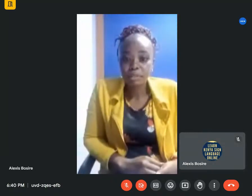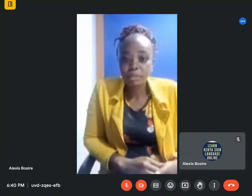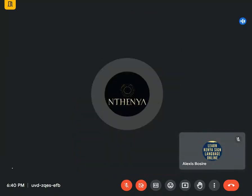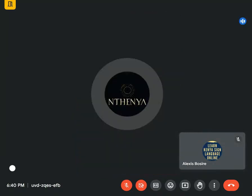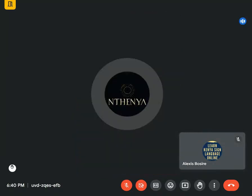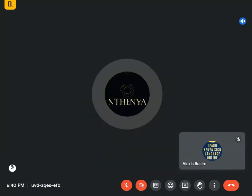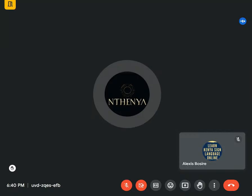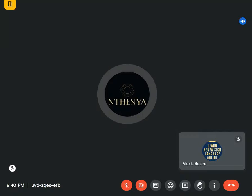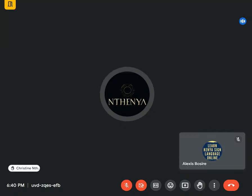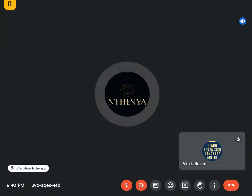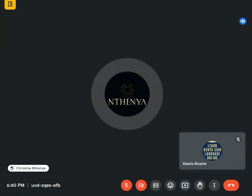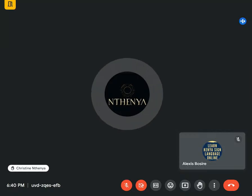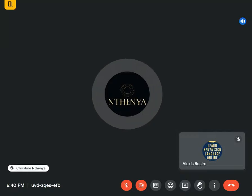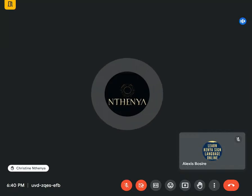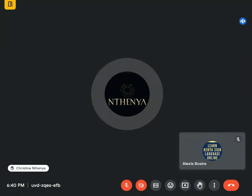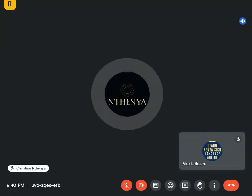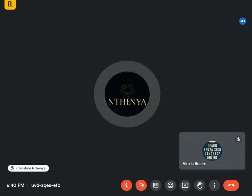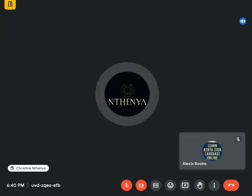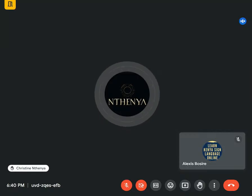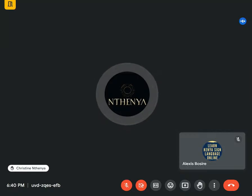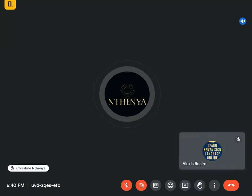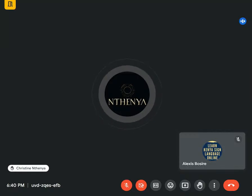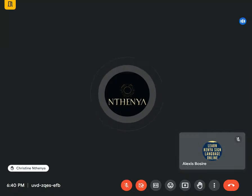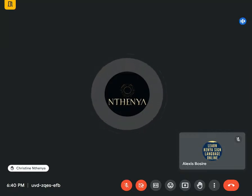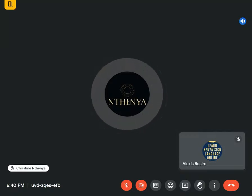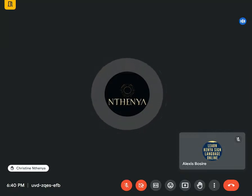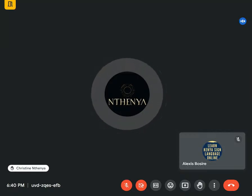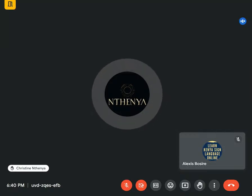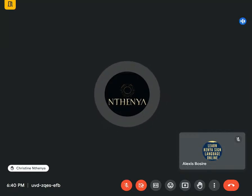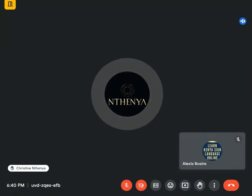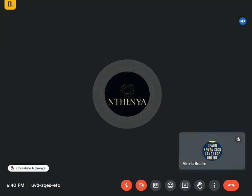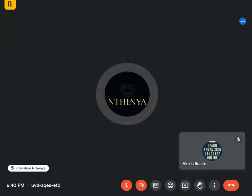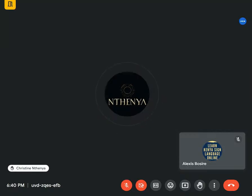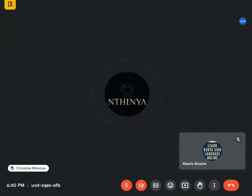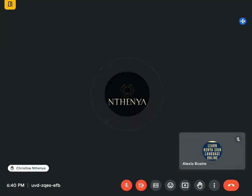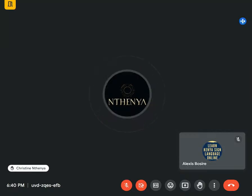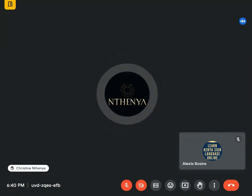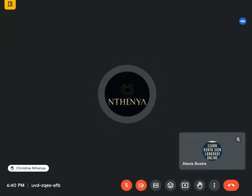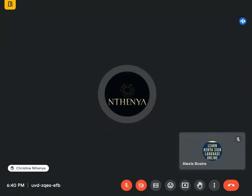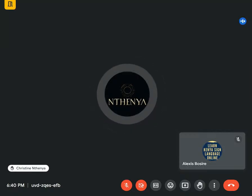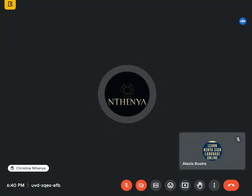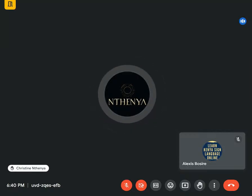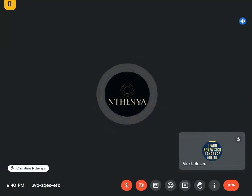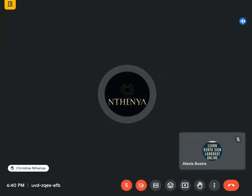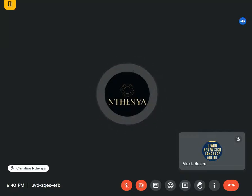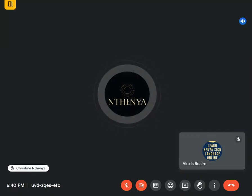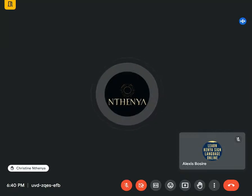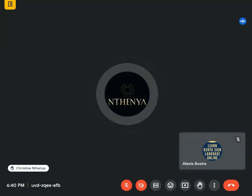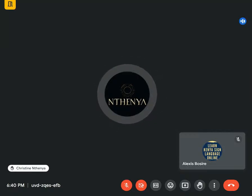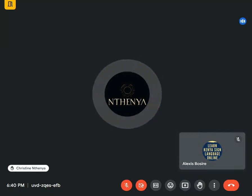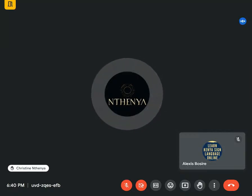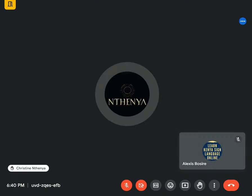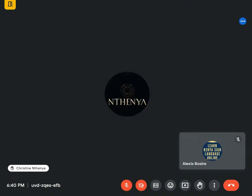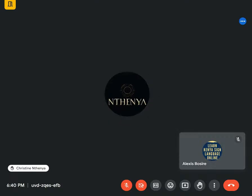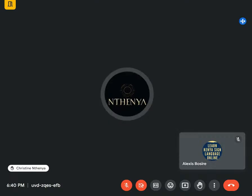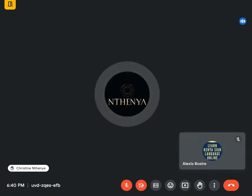Hi, I wanted to know if someone has a title like a doctor, professor, and you